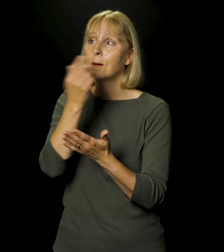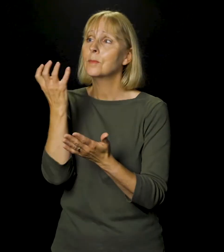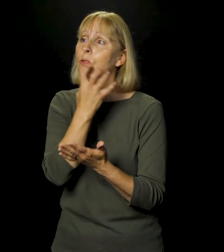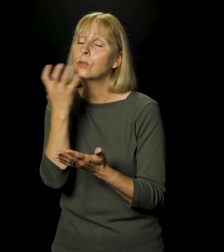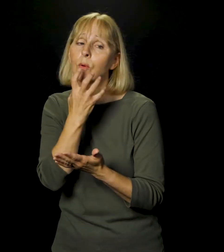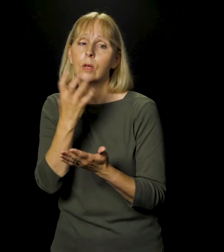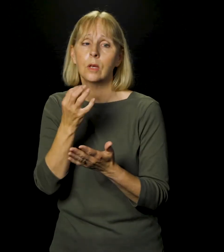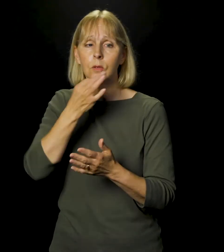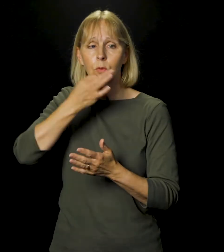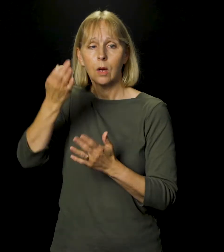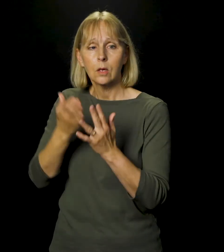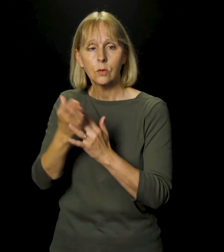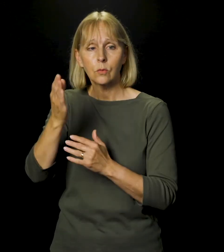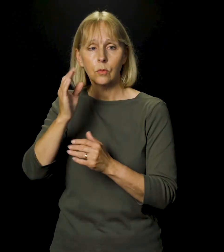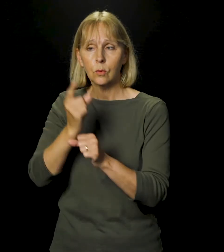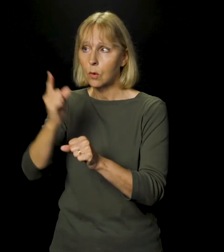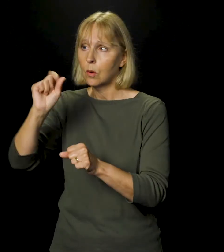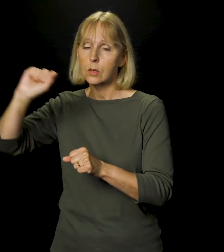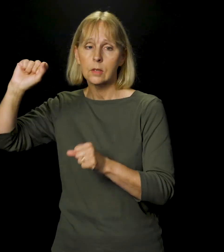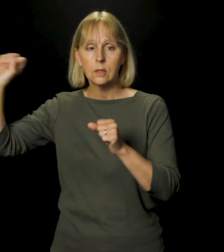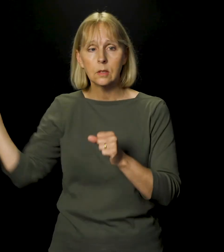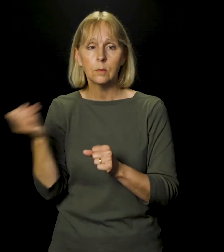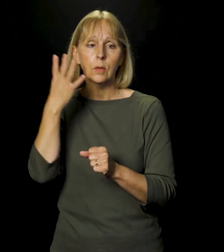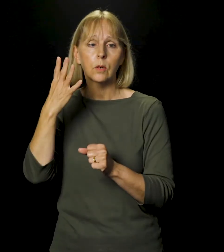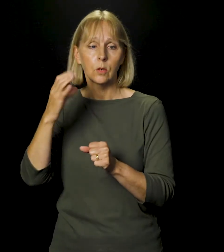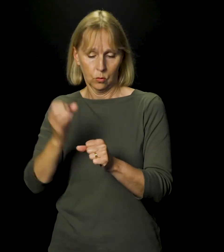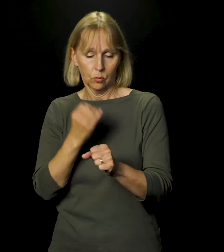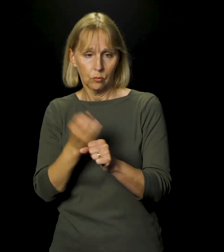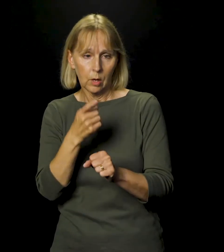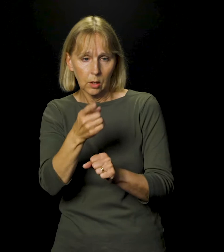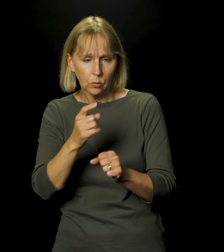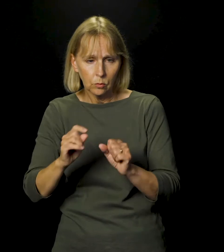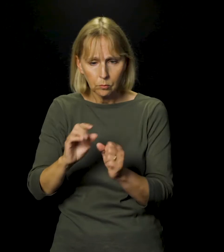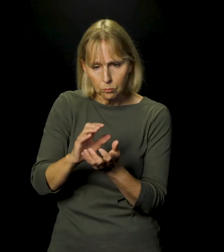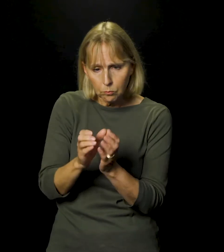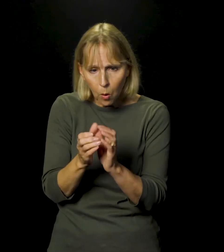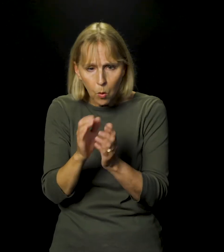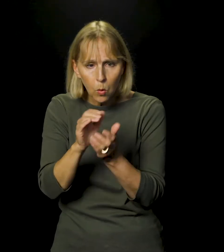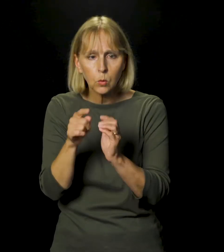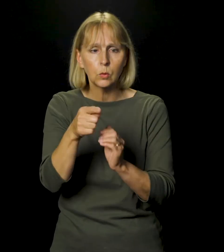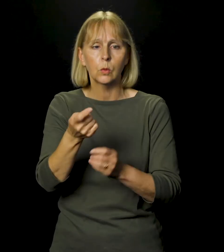ask that by his Spirit, God would continue to create you into that person that he desires you to be.